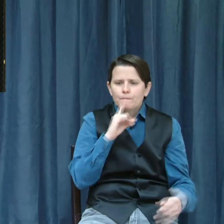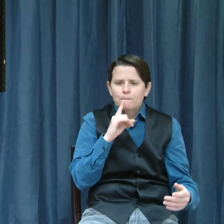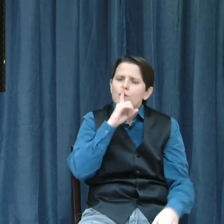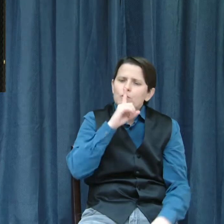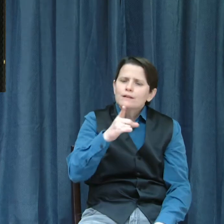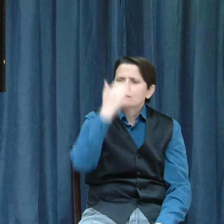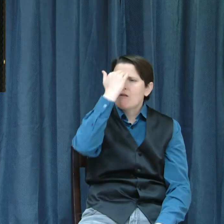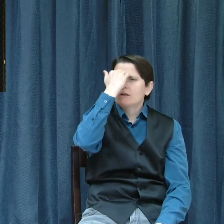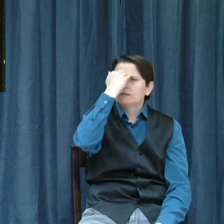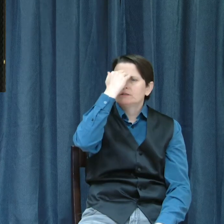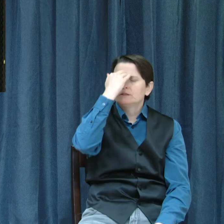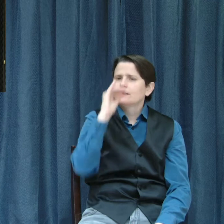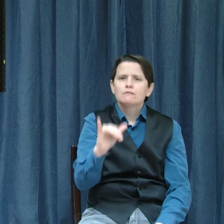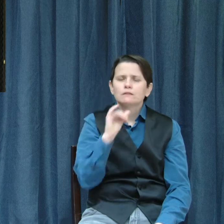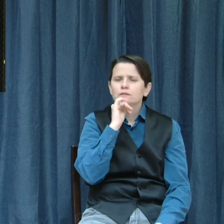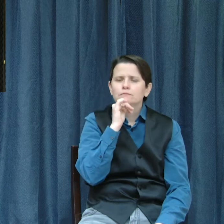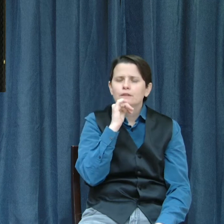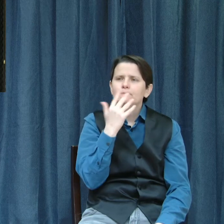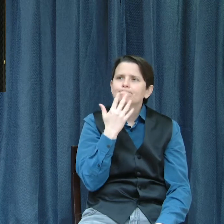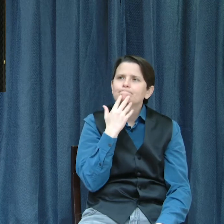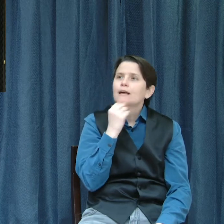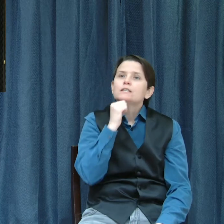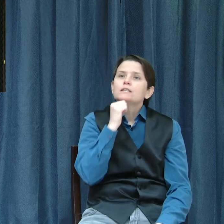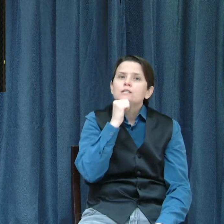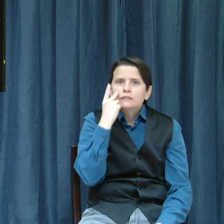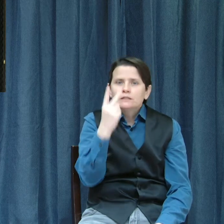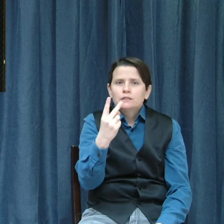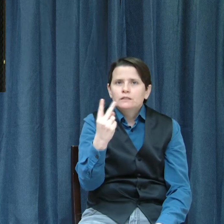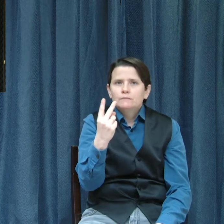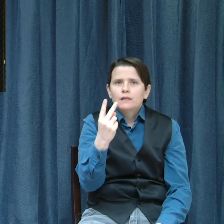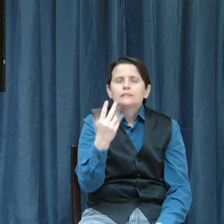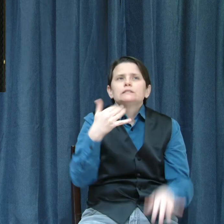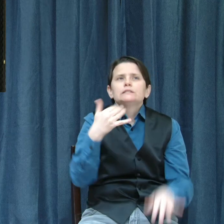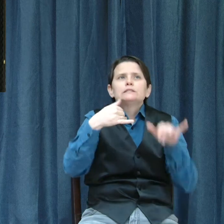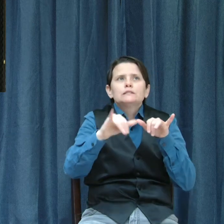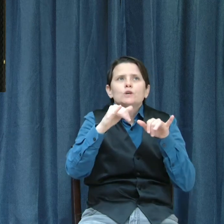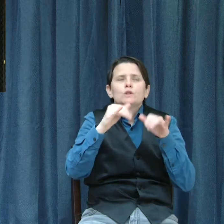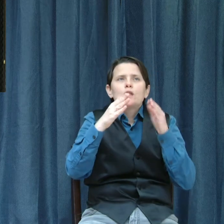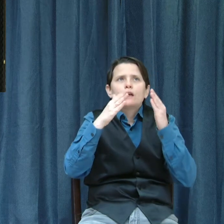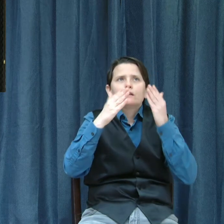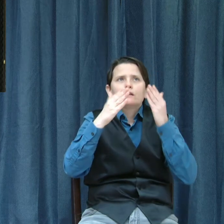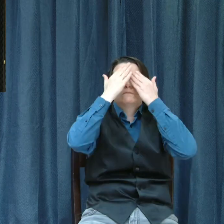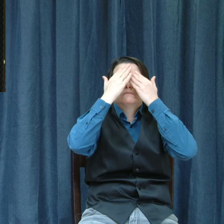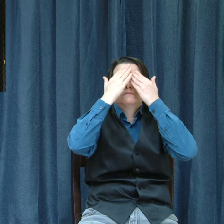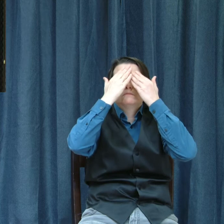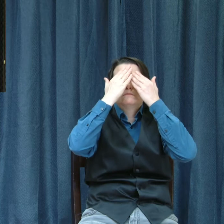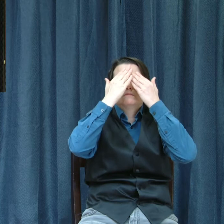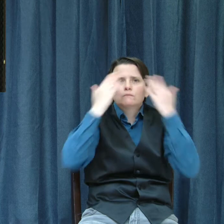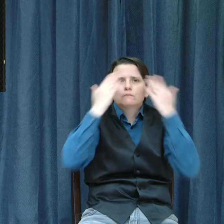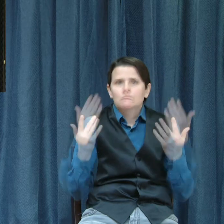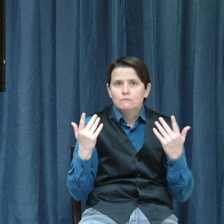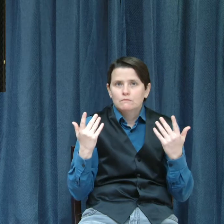last year, you know, certainly with the whole George Floyd thing and all of the things that came out of that,